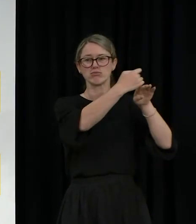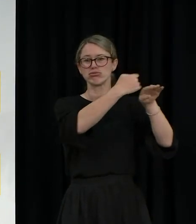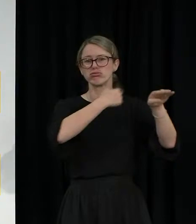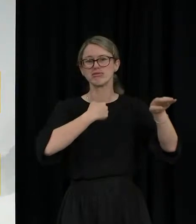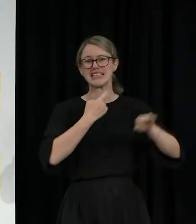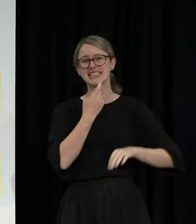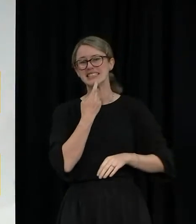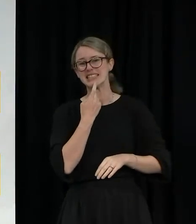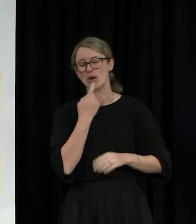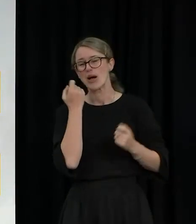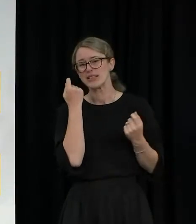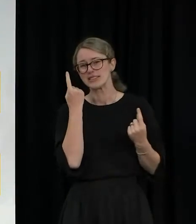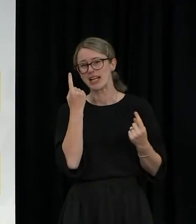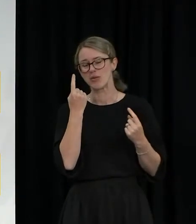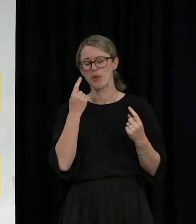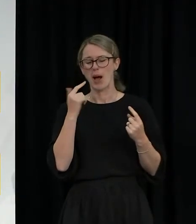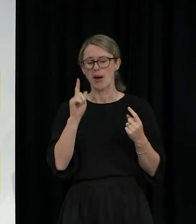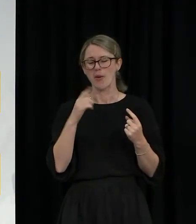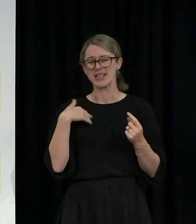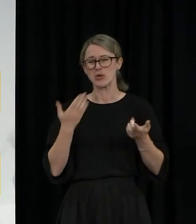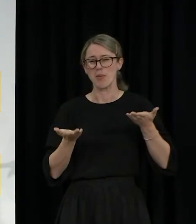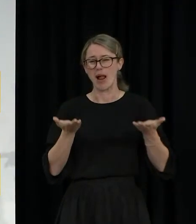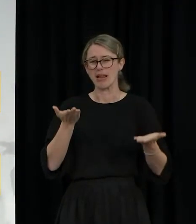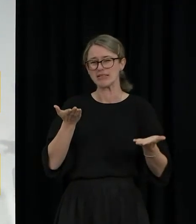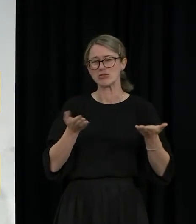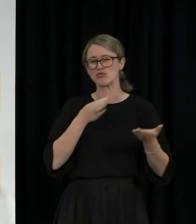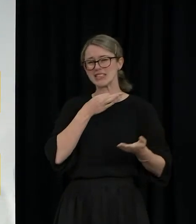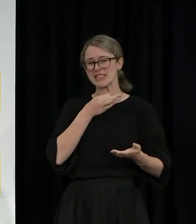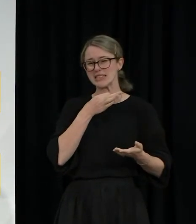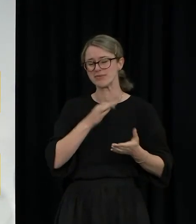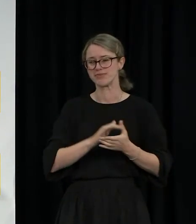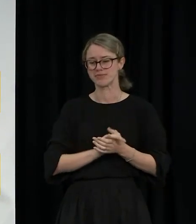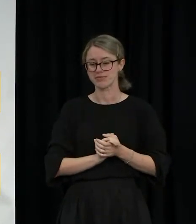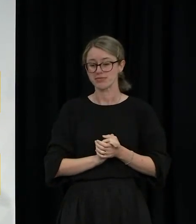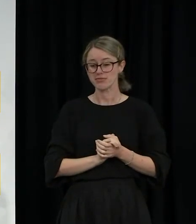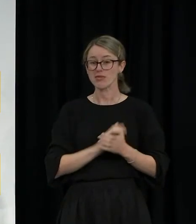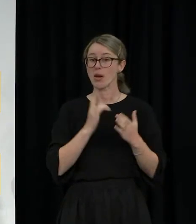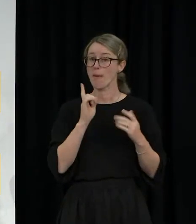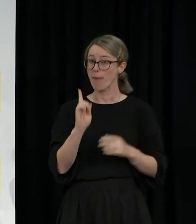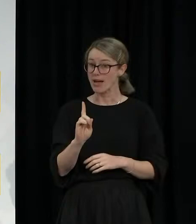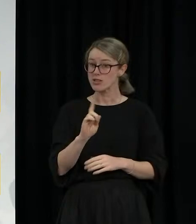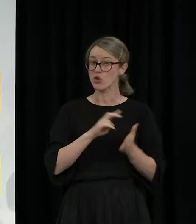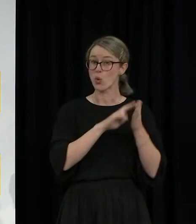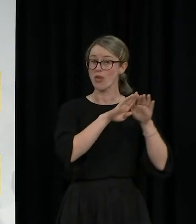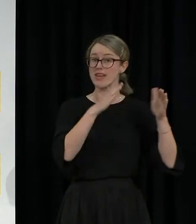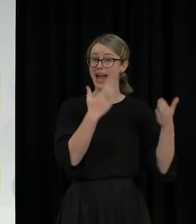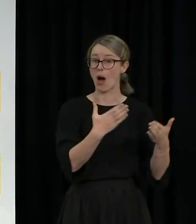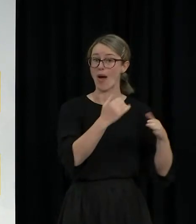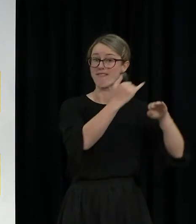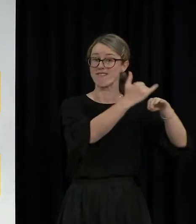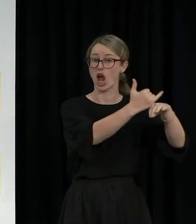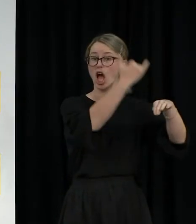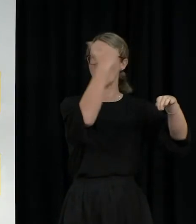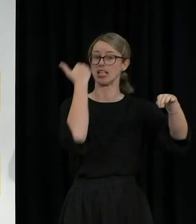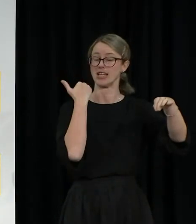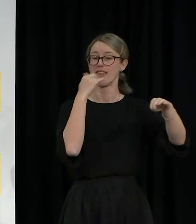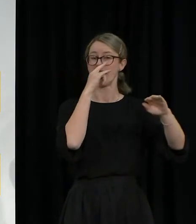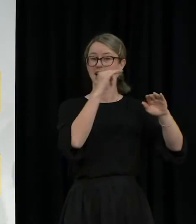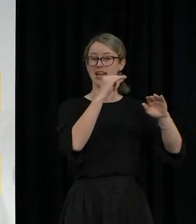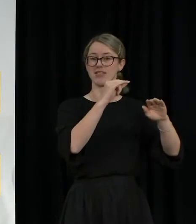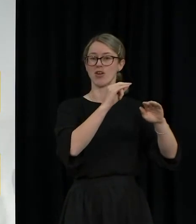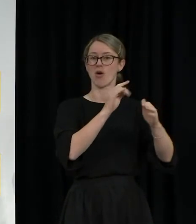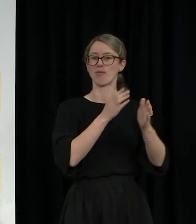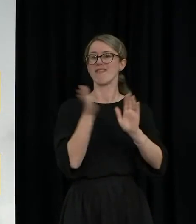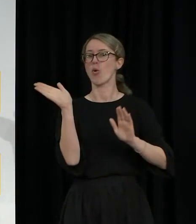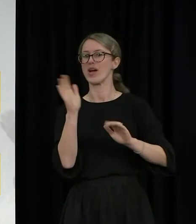as they would like. We have to strike a balance here. Obviously, there is now an air service that can take people over the top of Auckland and bring